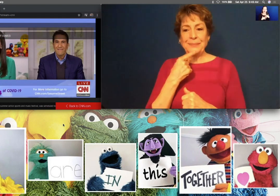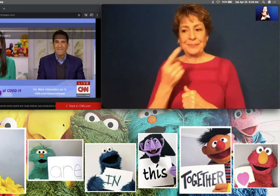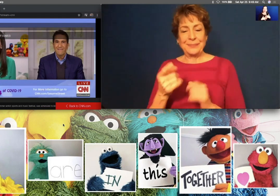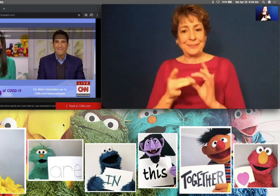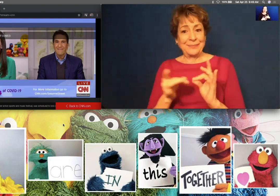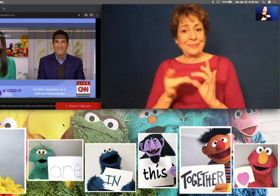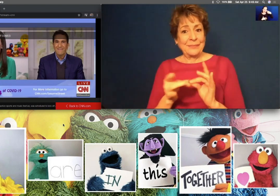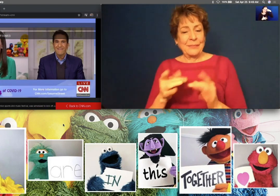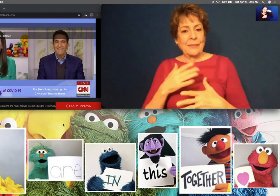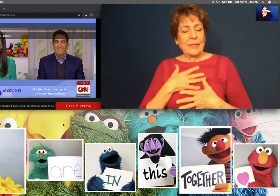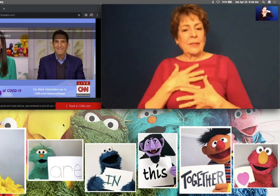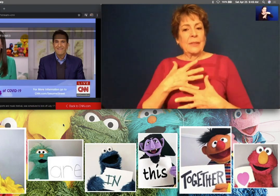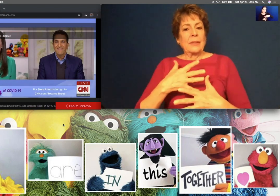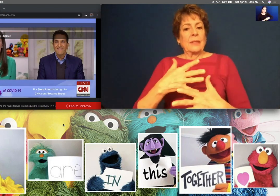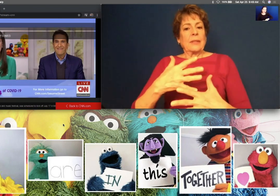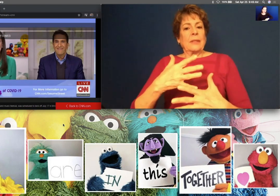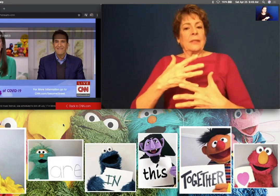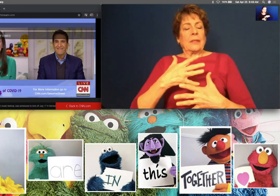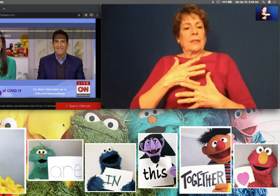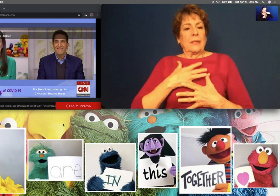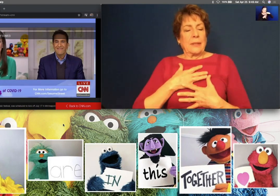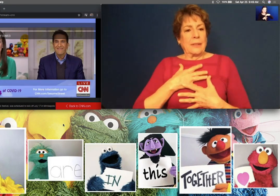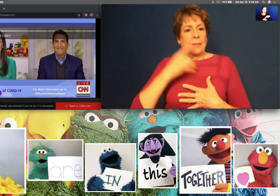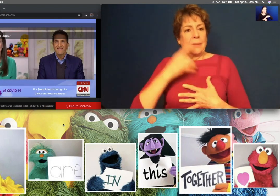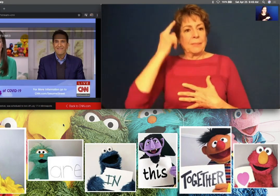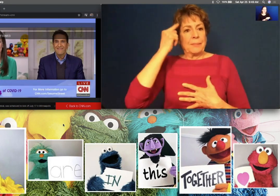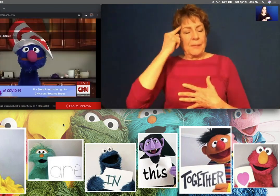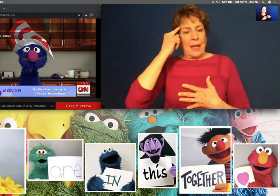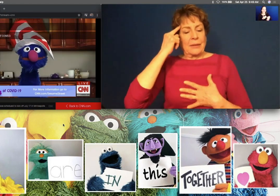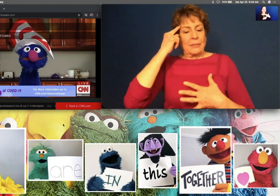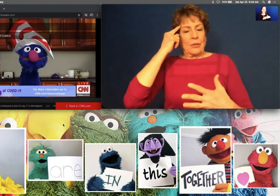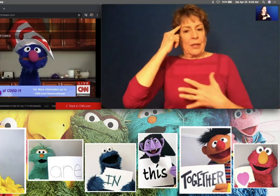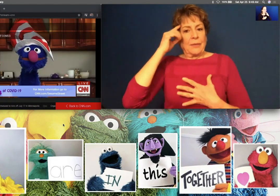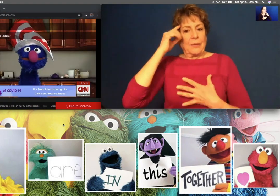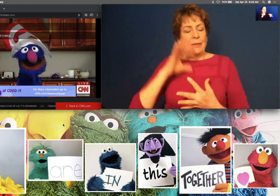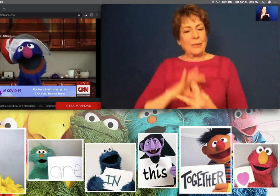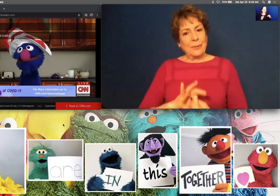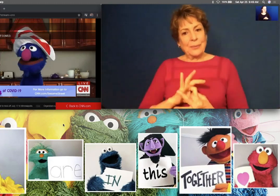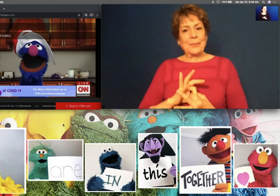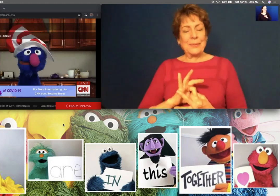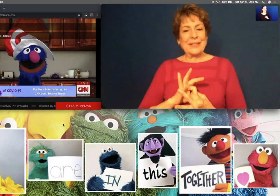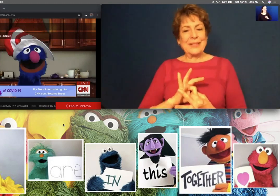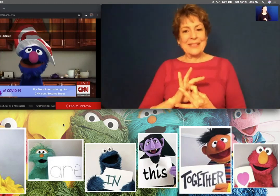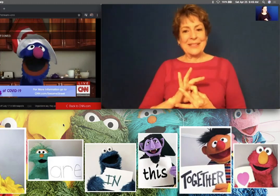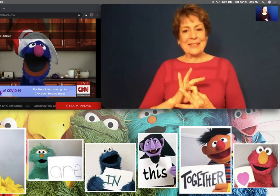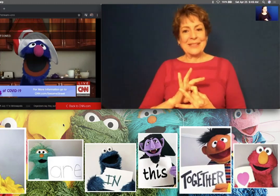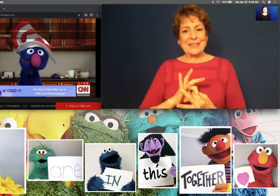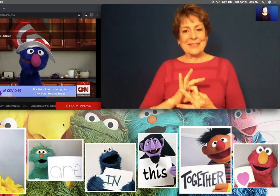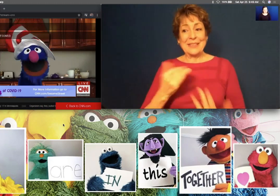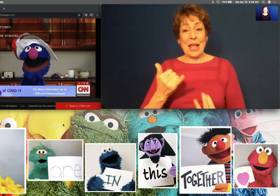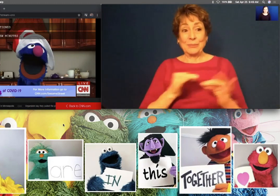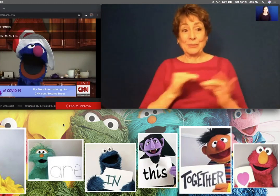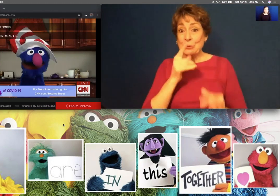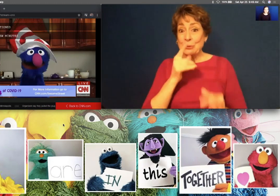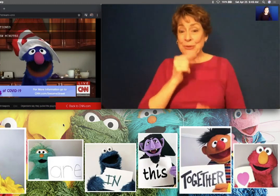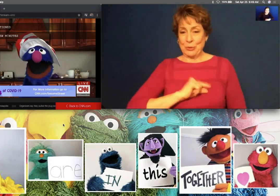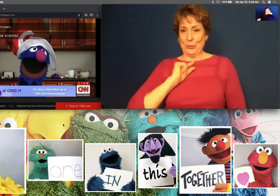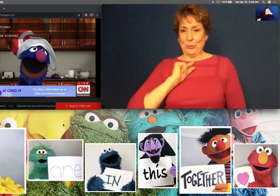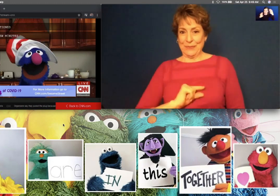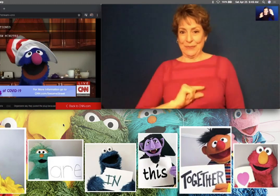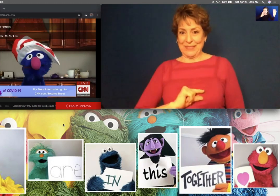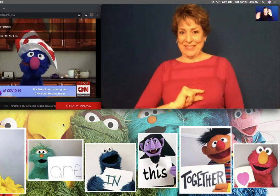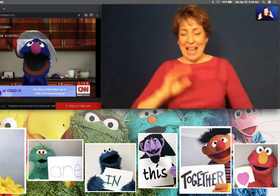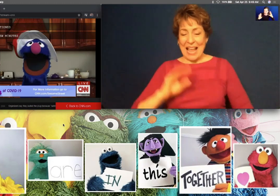Dr. Rosemary mentioned mindfulness just a few moments ago. Well, our buddy Grover has some tips from a friend on staying calm and